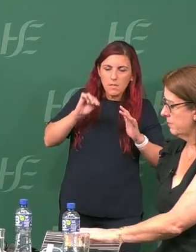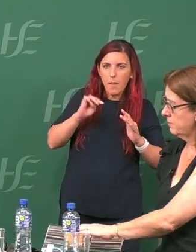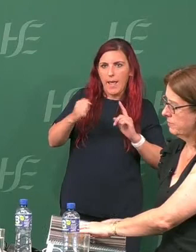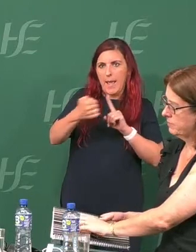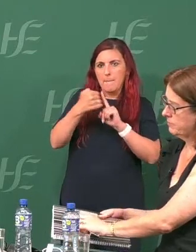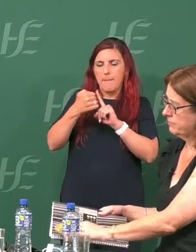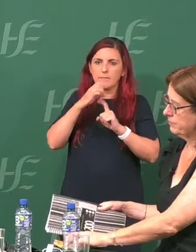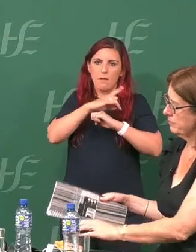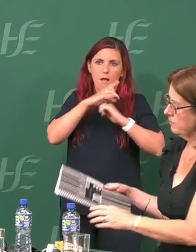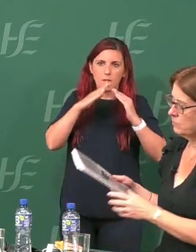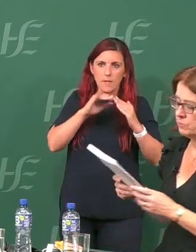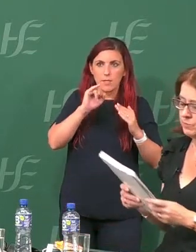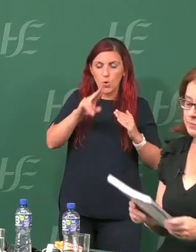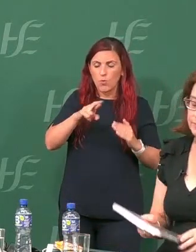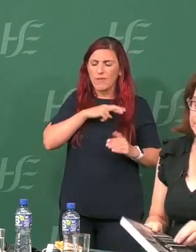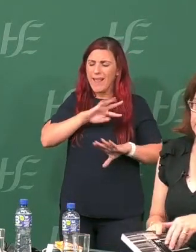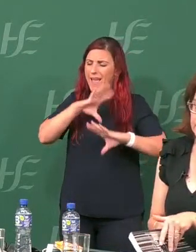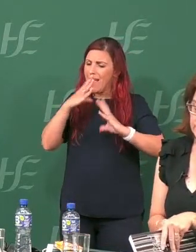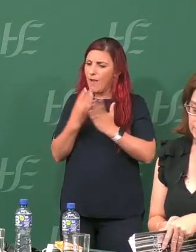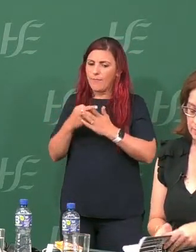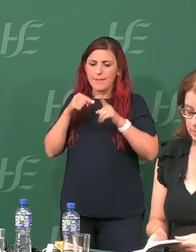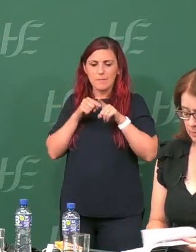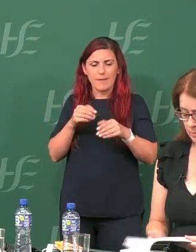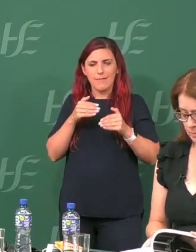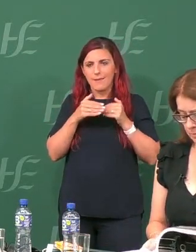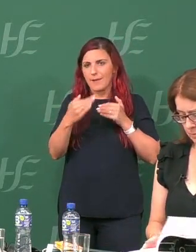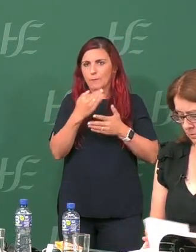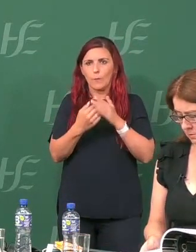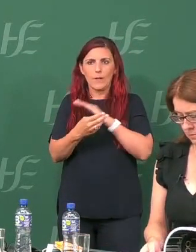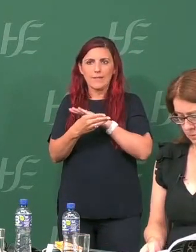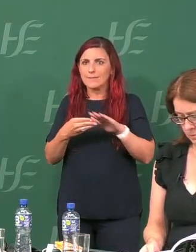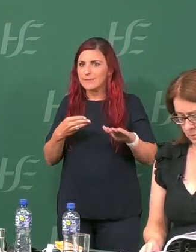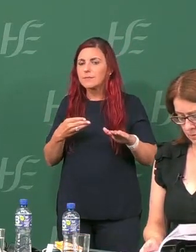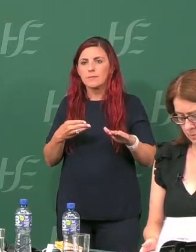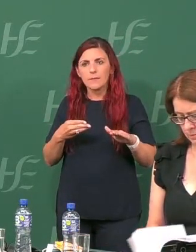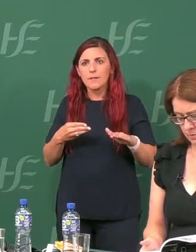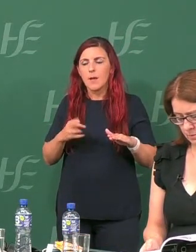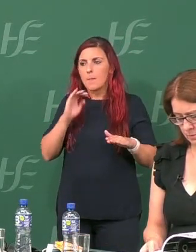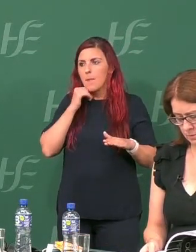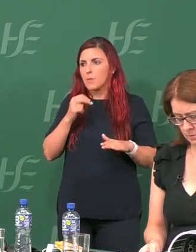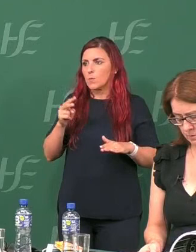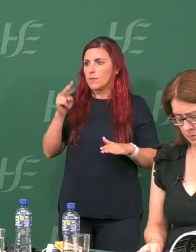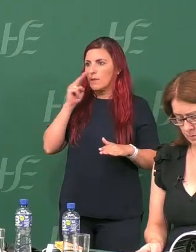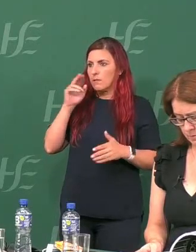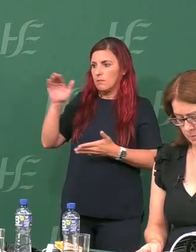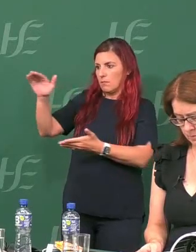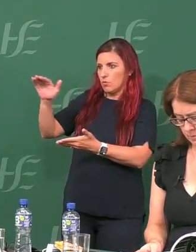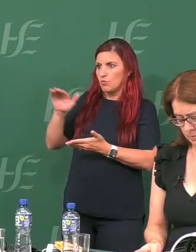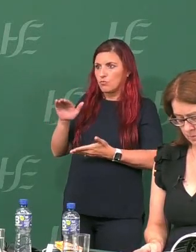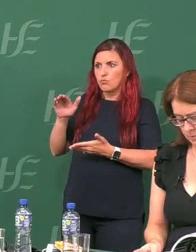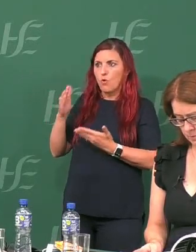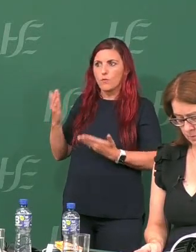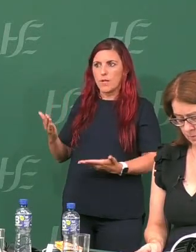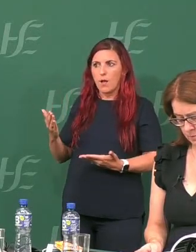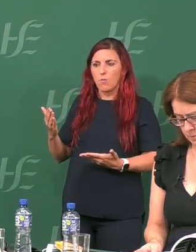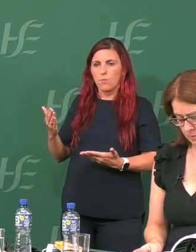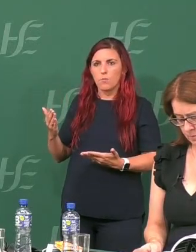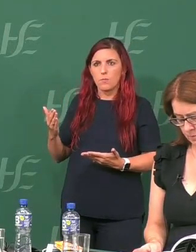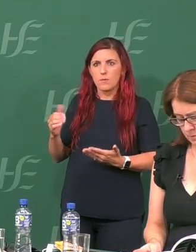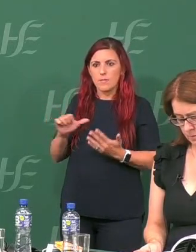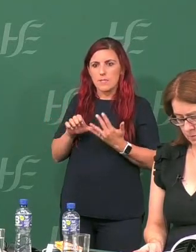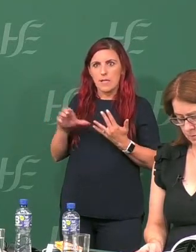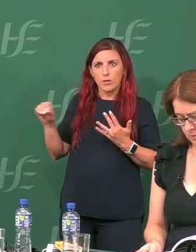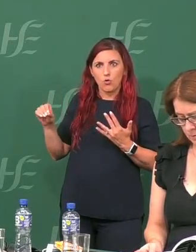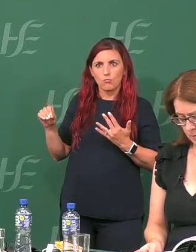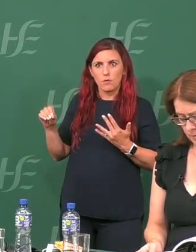really depends what happens in the next few weeks, because we have seen the cases surge, go from 600 very quickly to 11 or